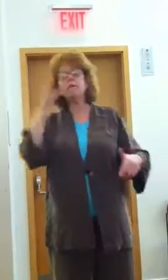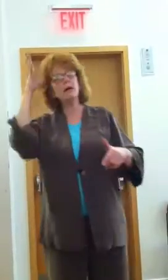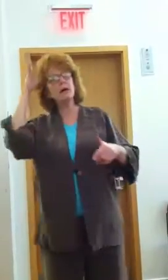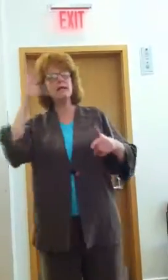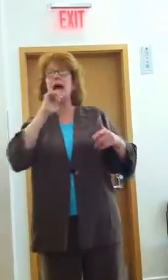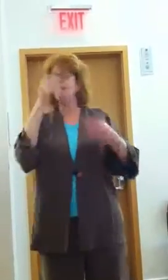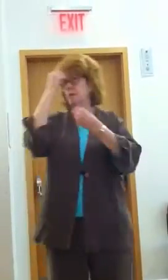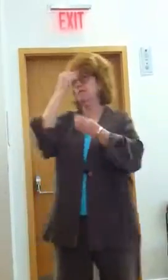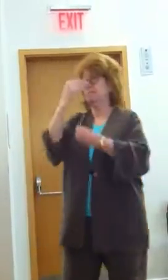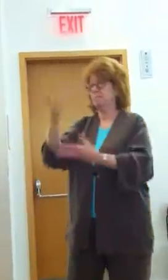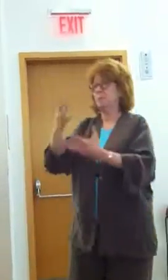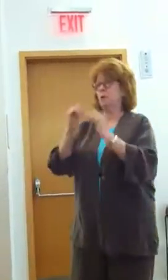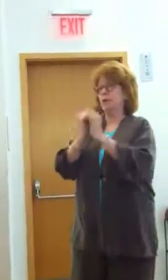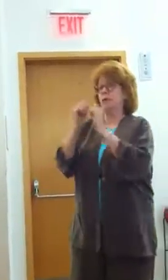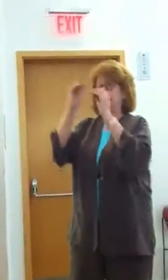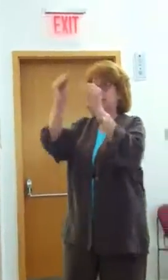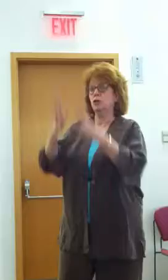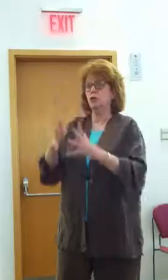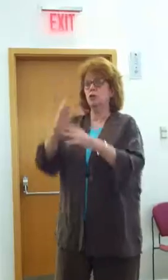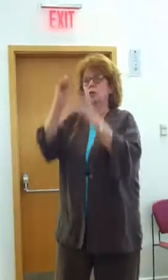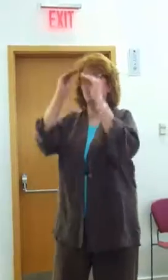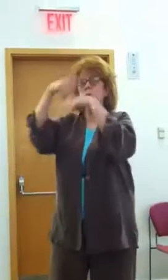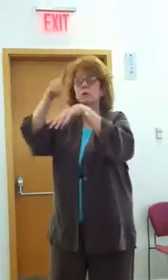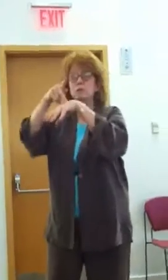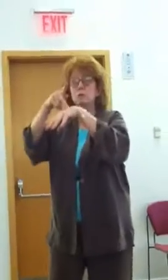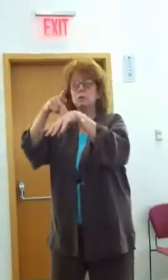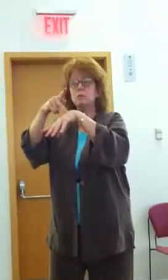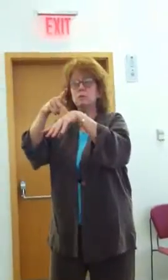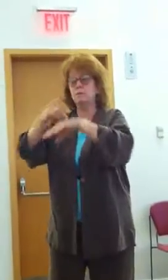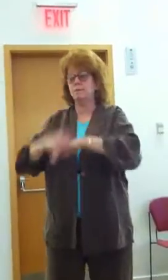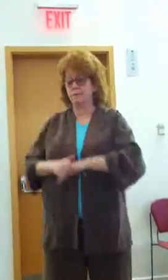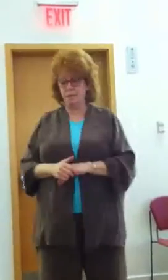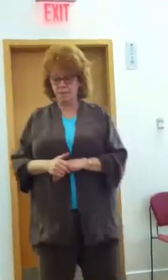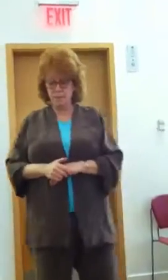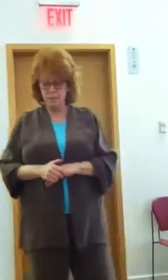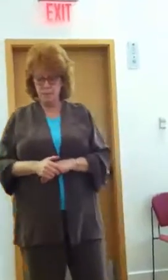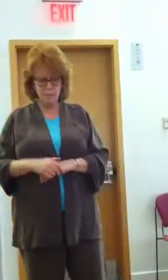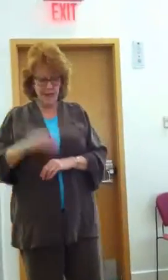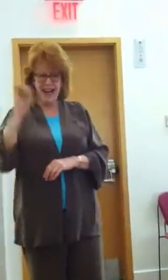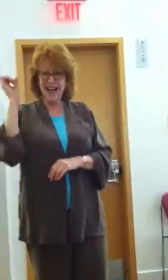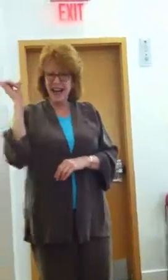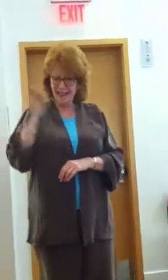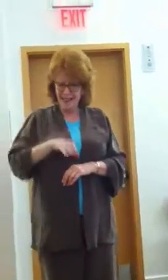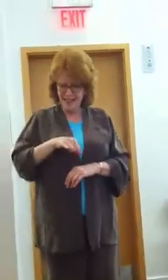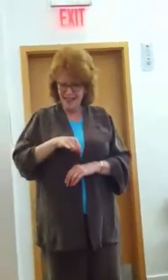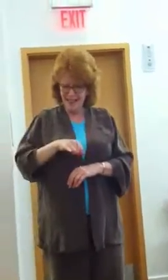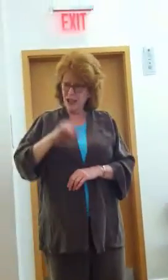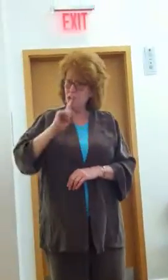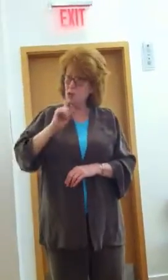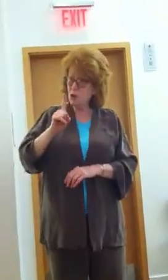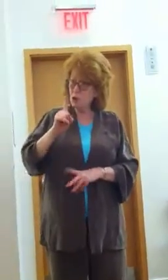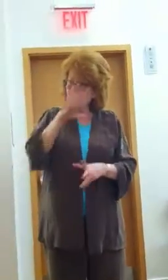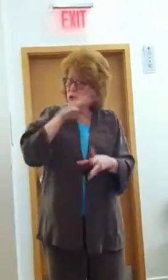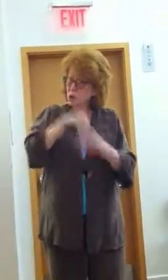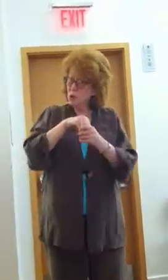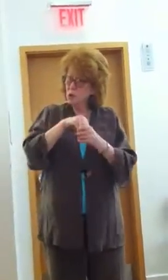this information with the education director. Is this true inclusion? Is